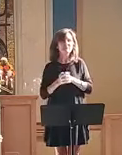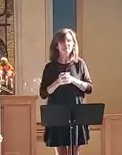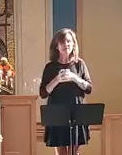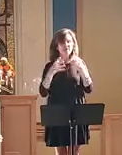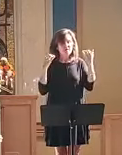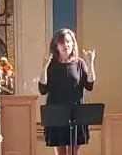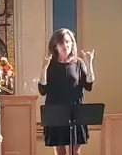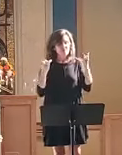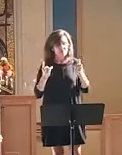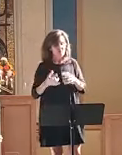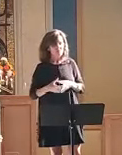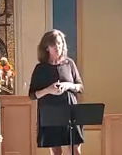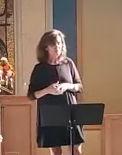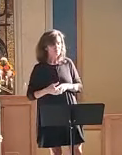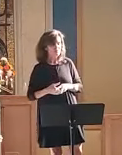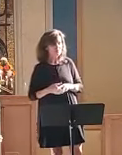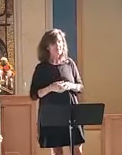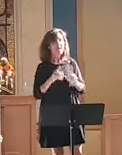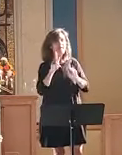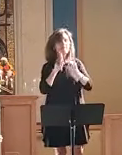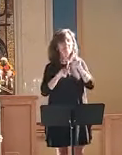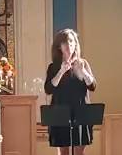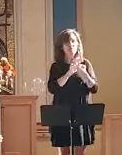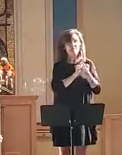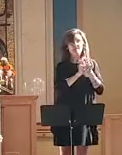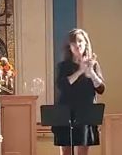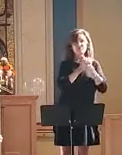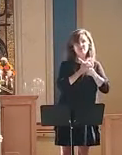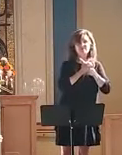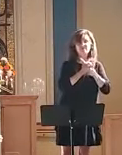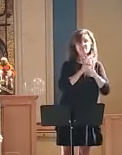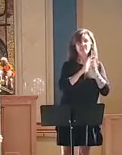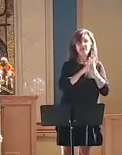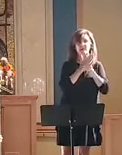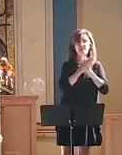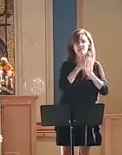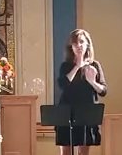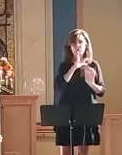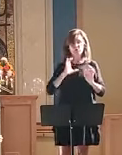Now, the converse could be the fact that